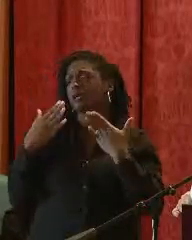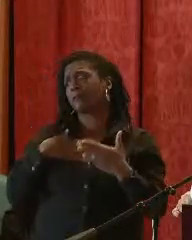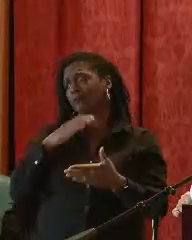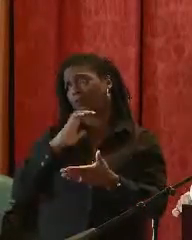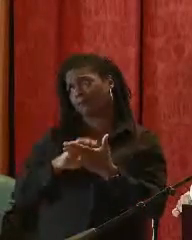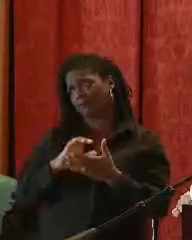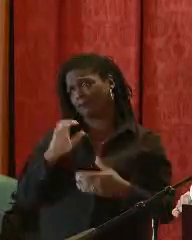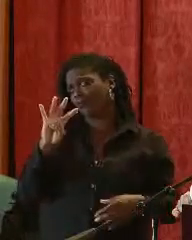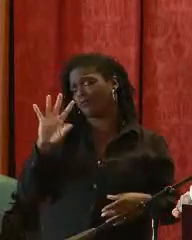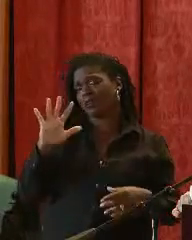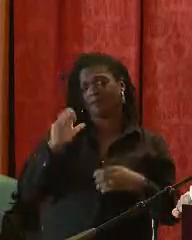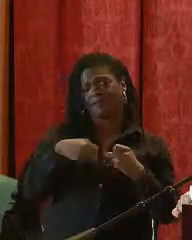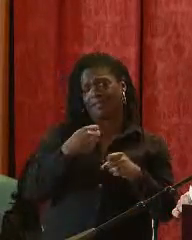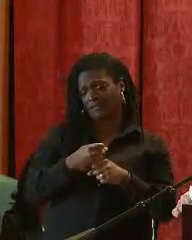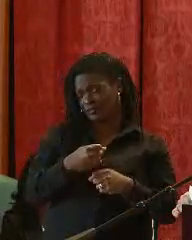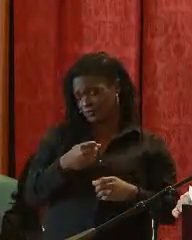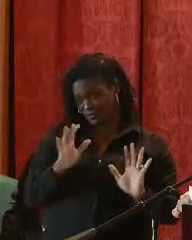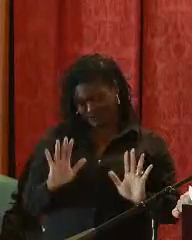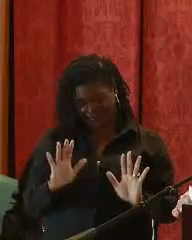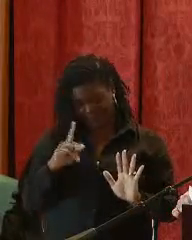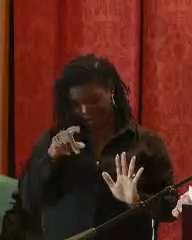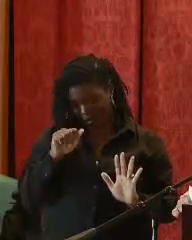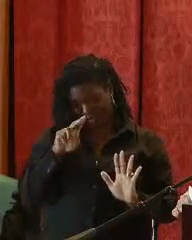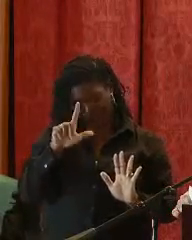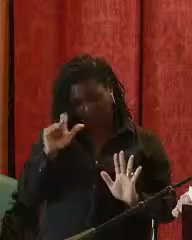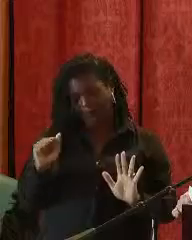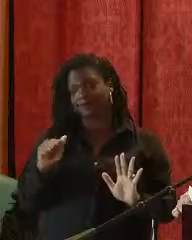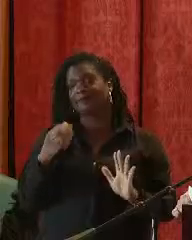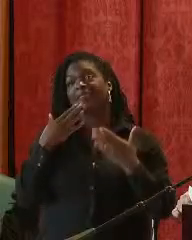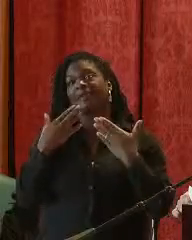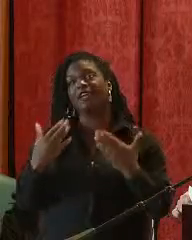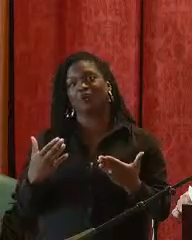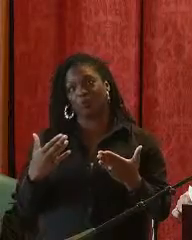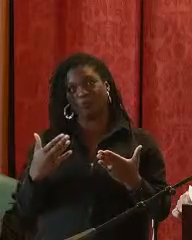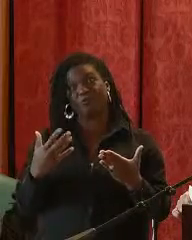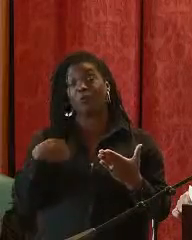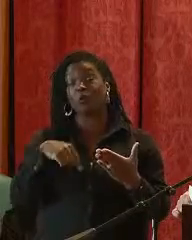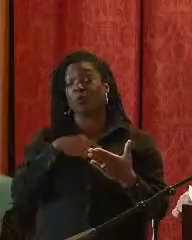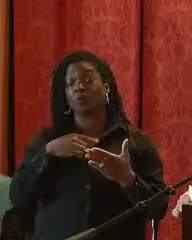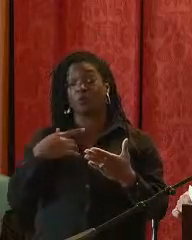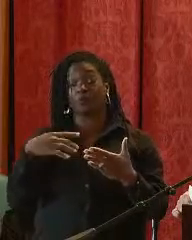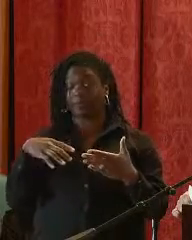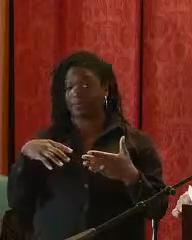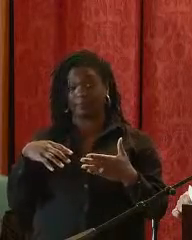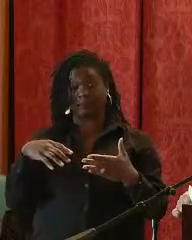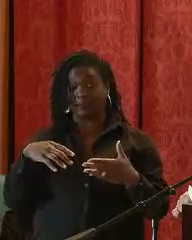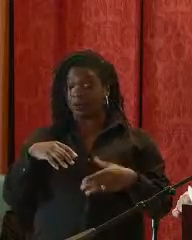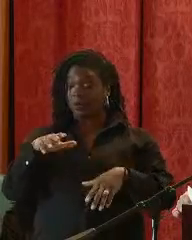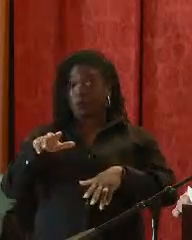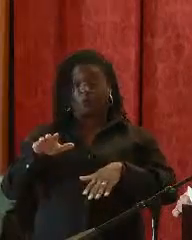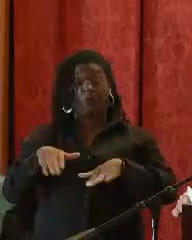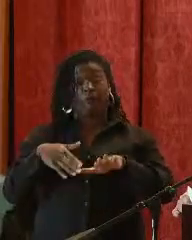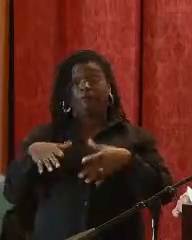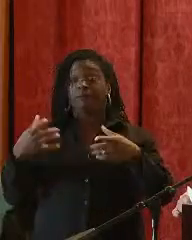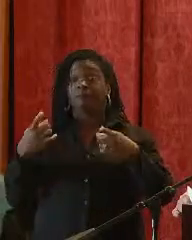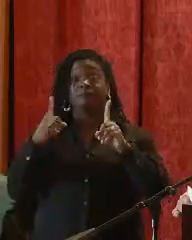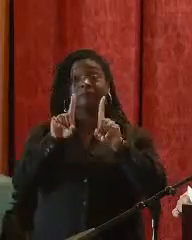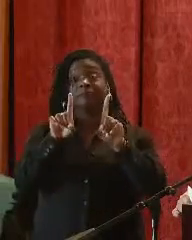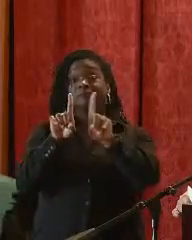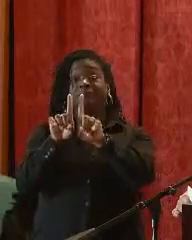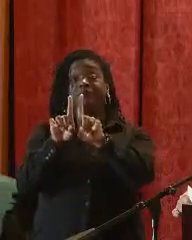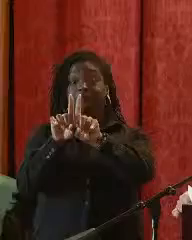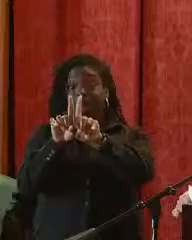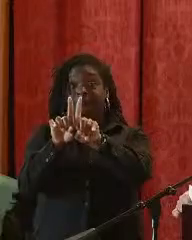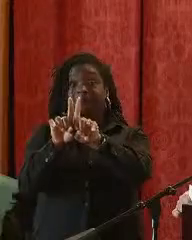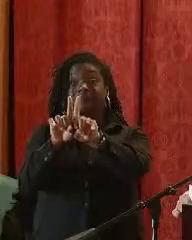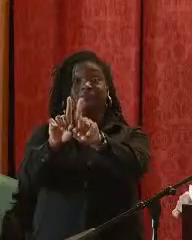Paula. We have walked hand in hand through the maze of disability community, the